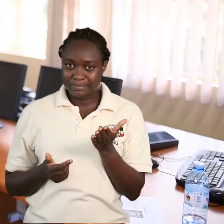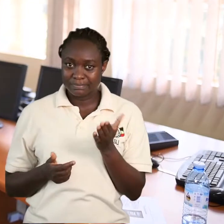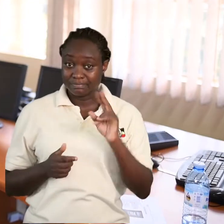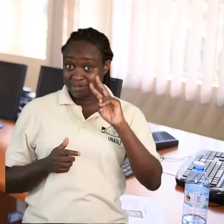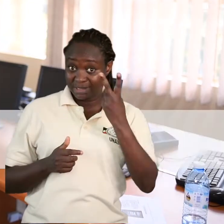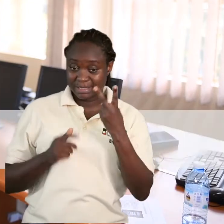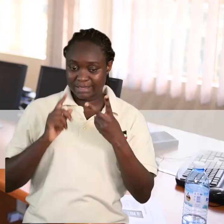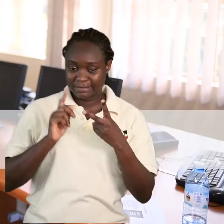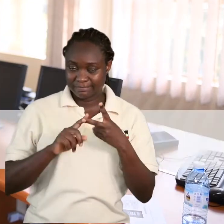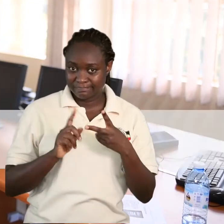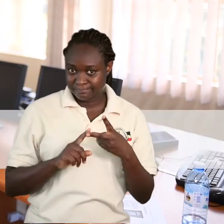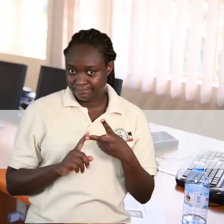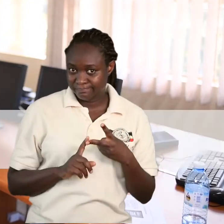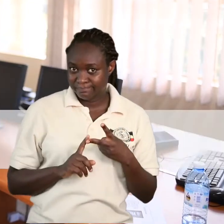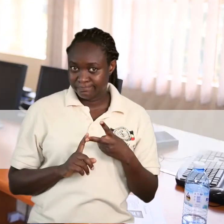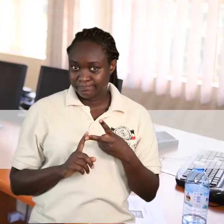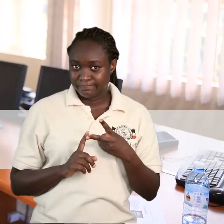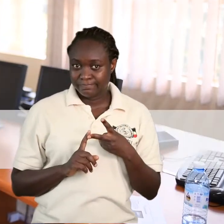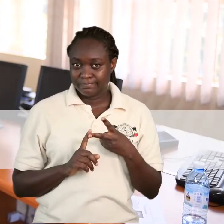Step 2,